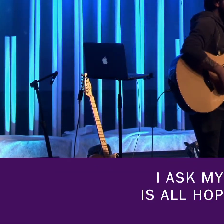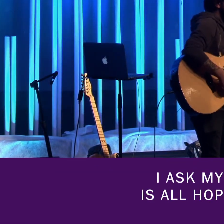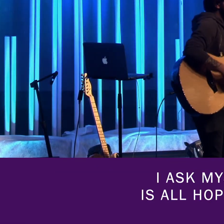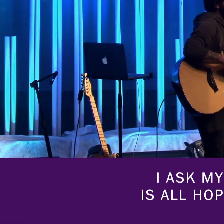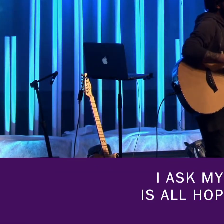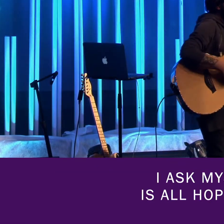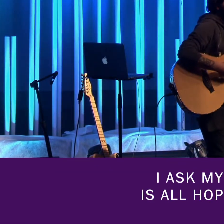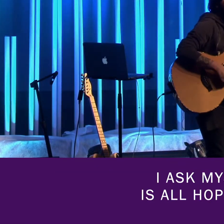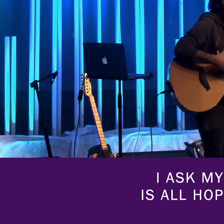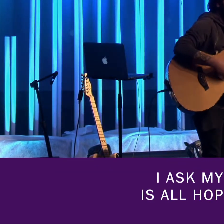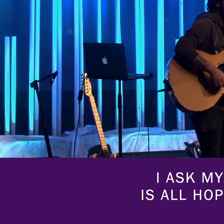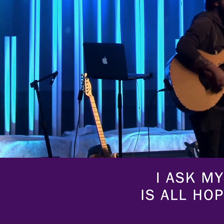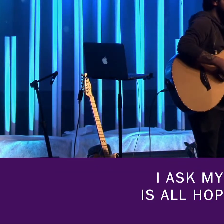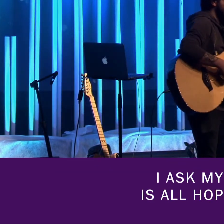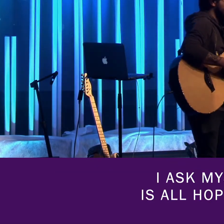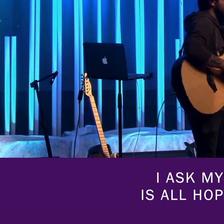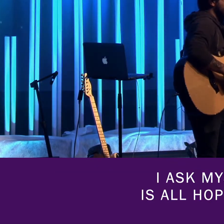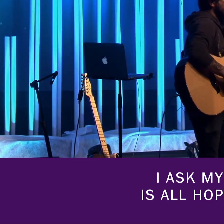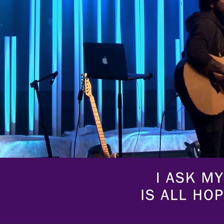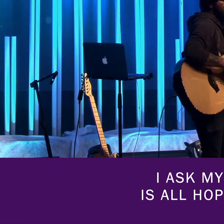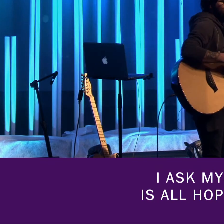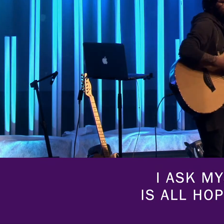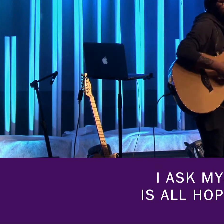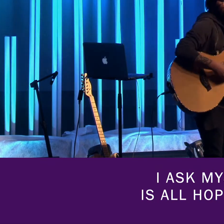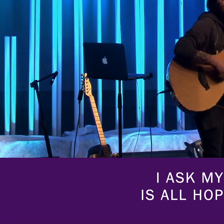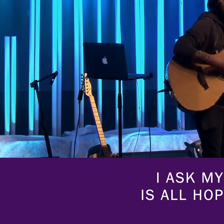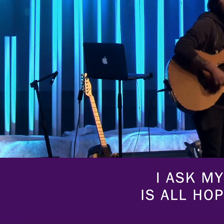I ask myself,